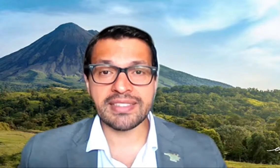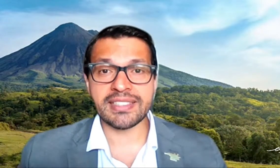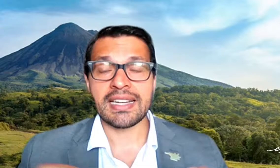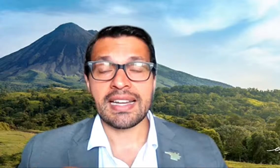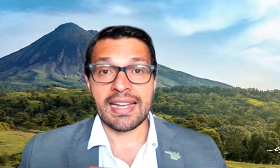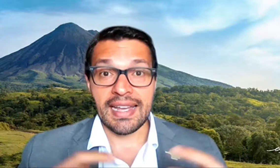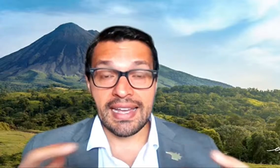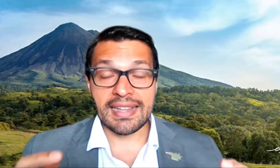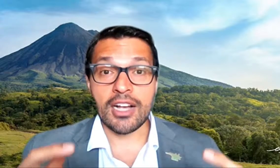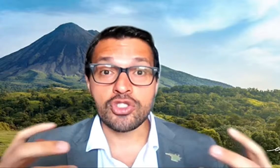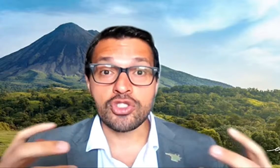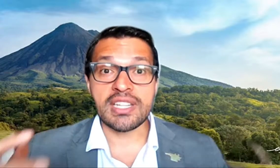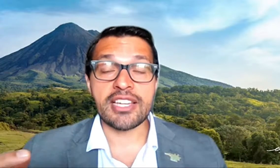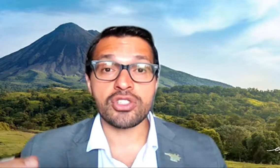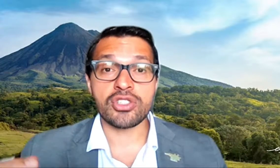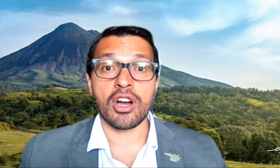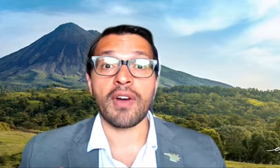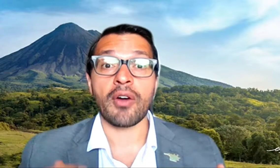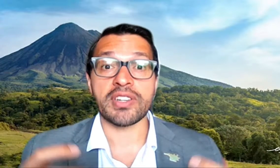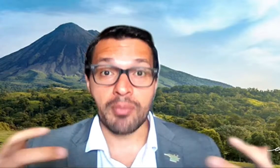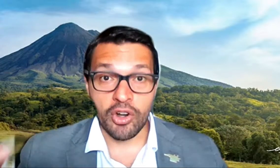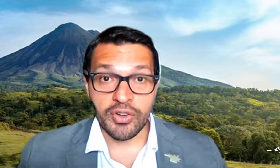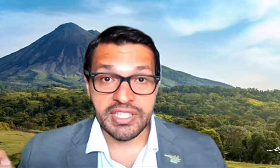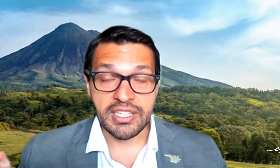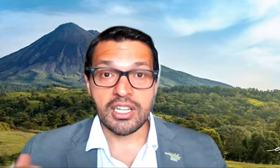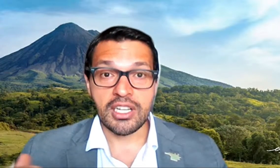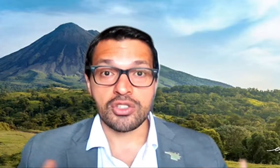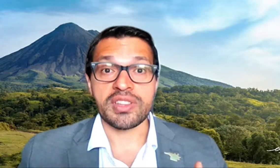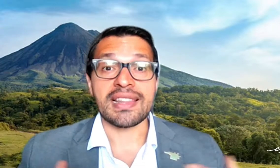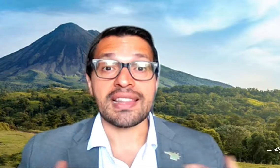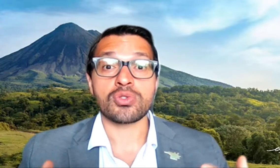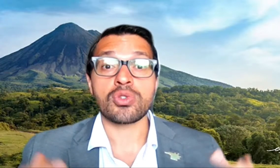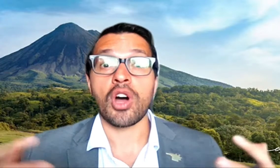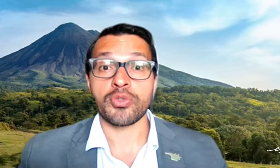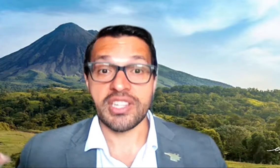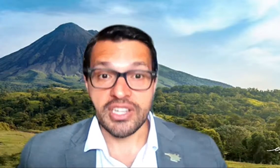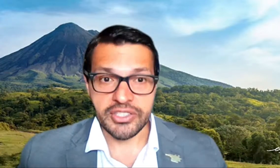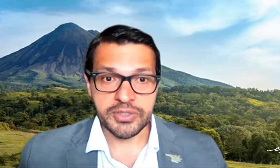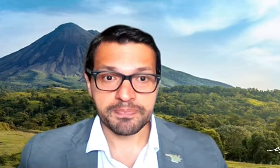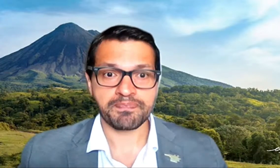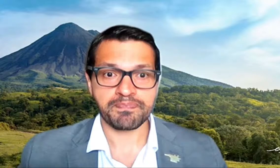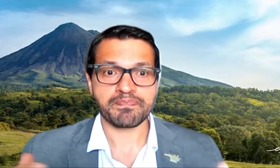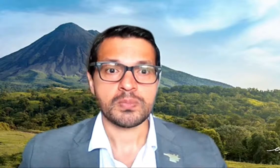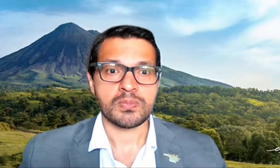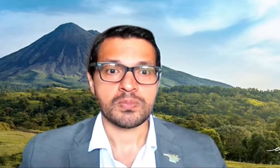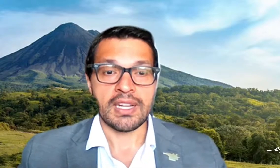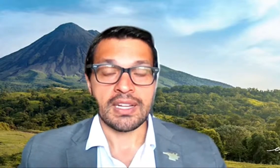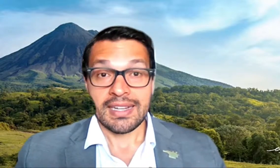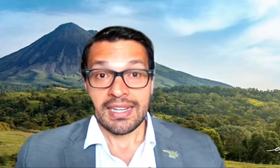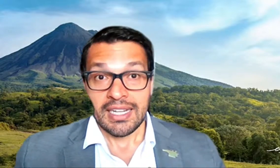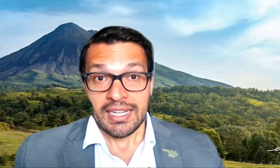of the environment, and a consolidation of our democracy during the last 200 years.